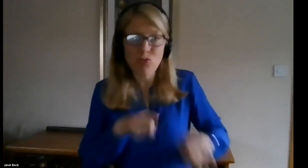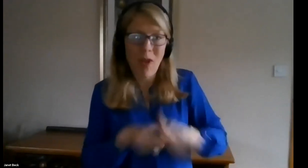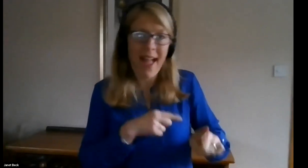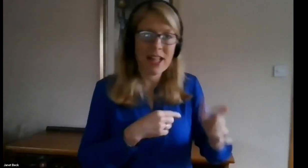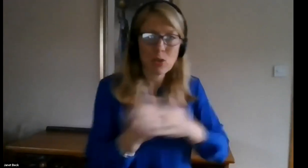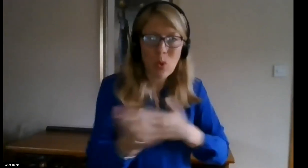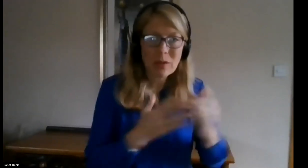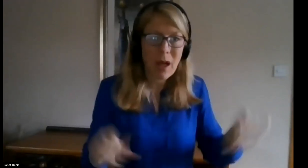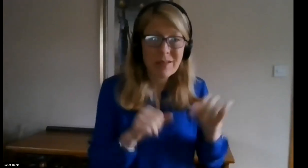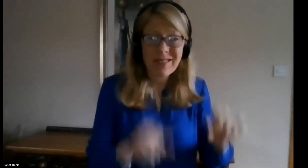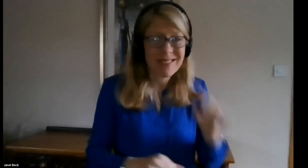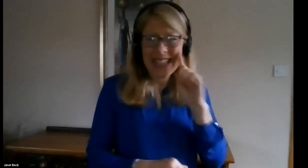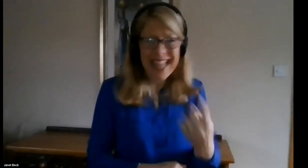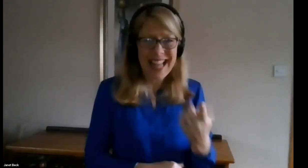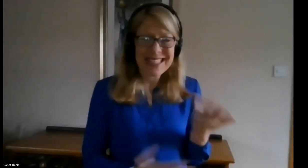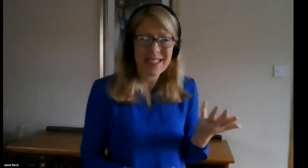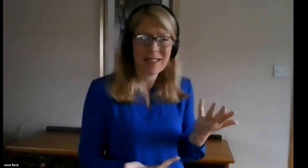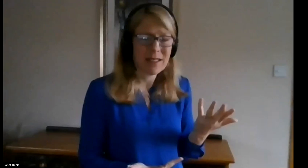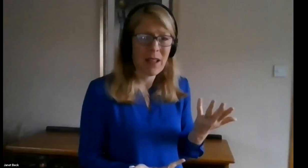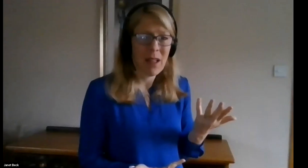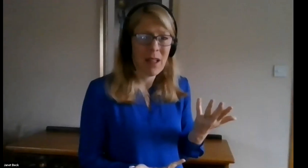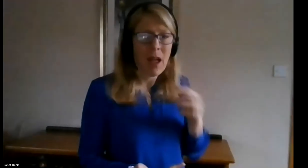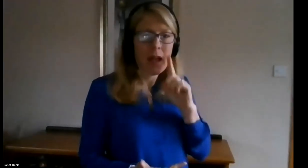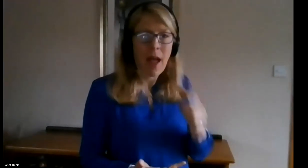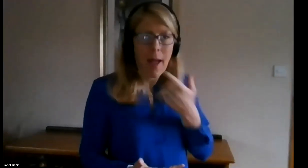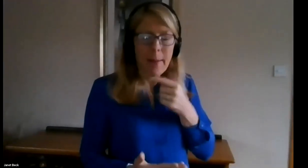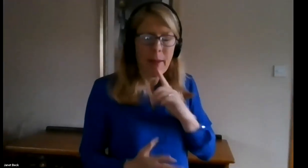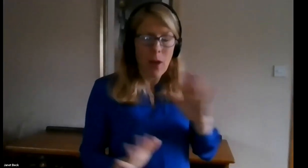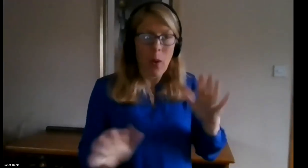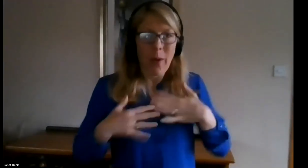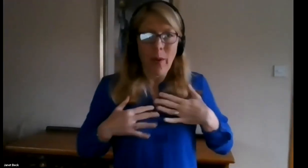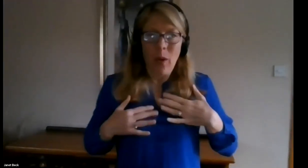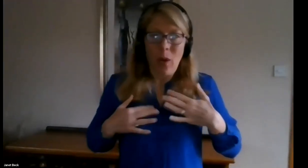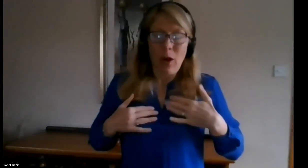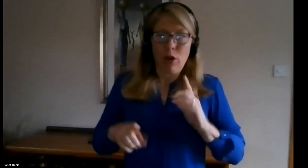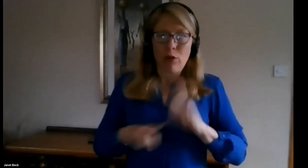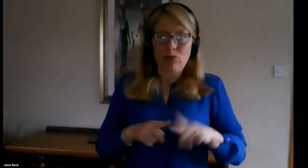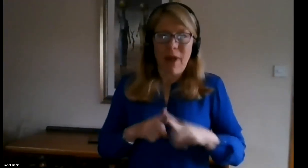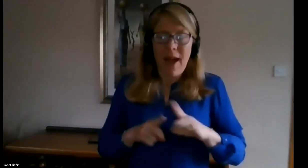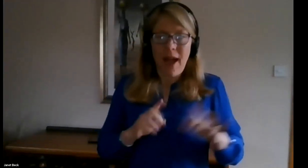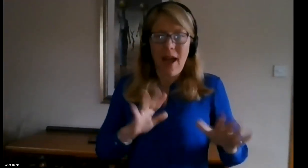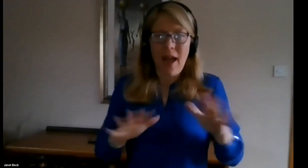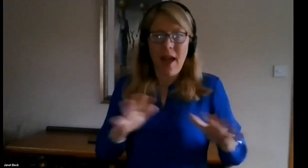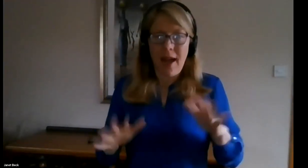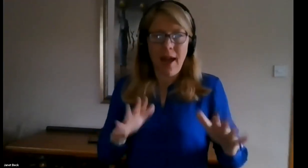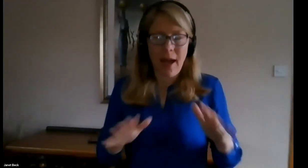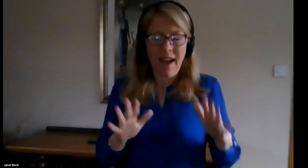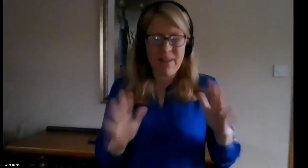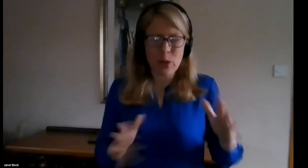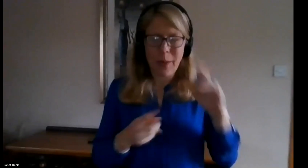through people pulling themselves up to some kind of liberal norm about the entrepreneurial